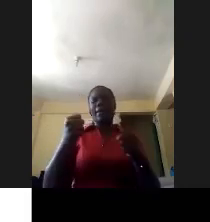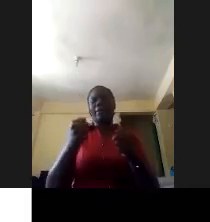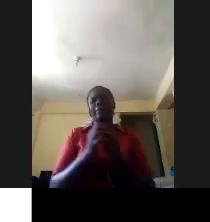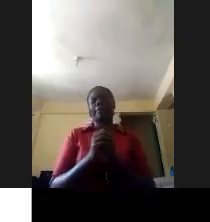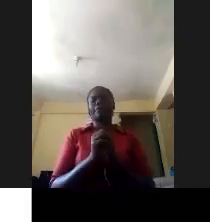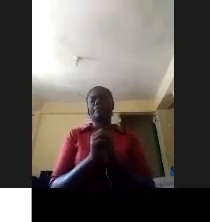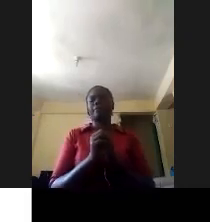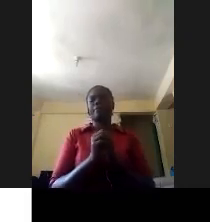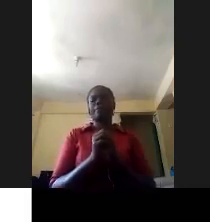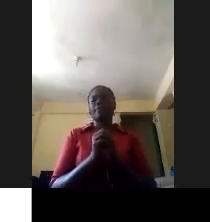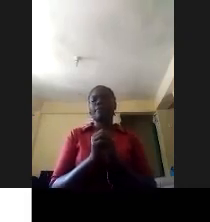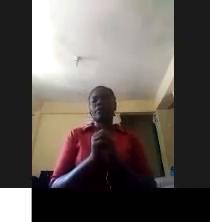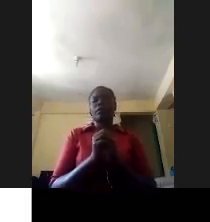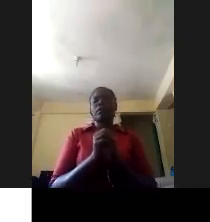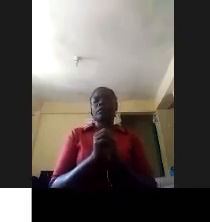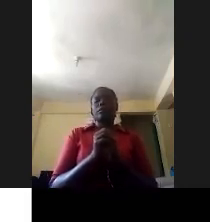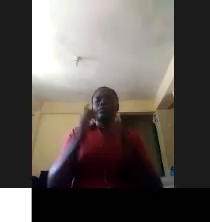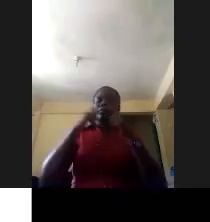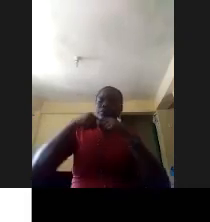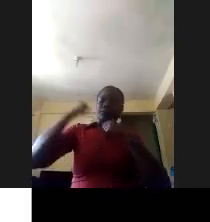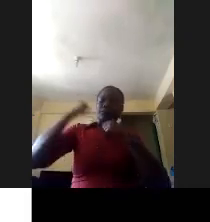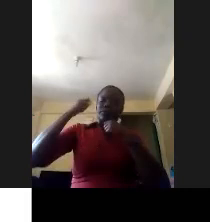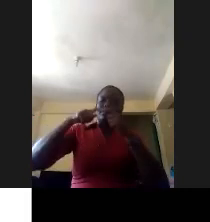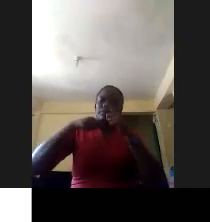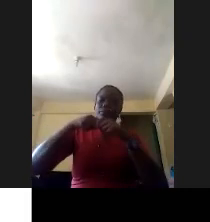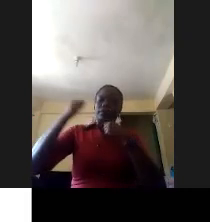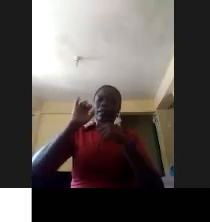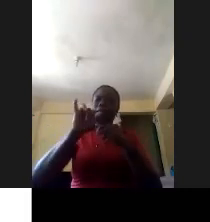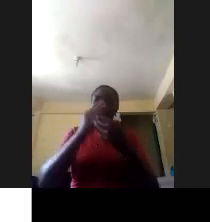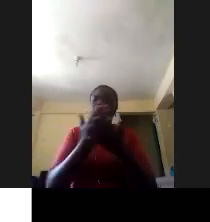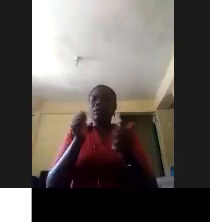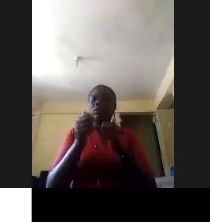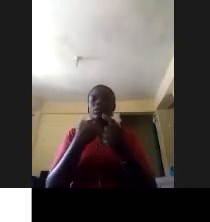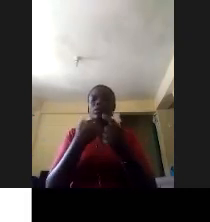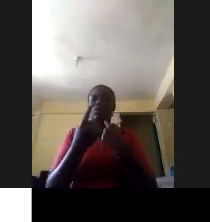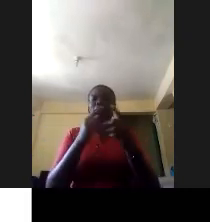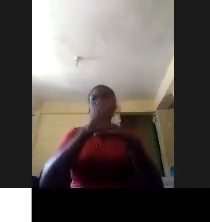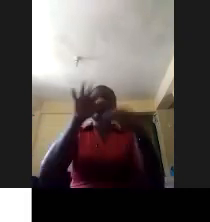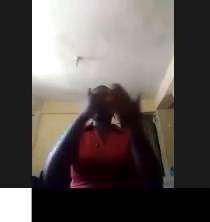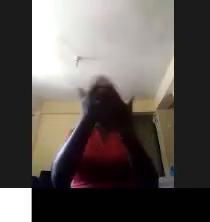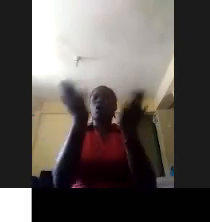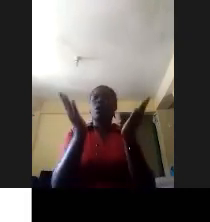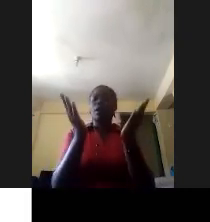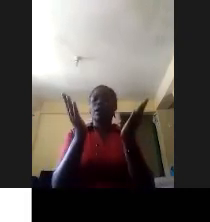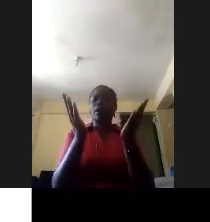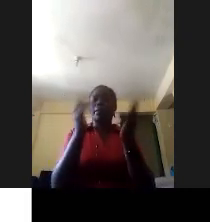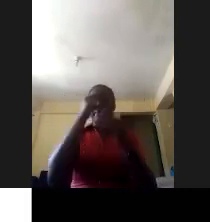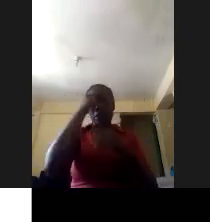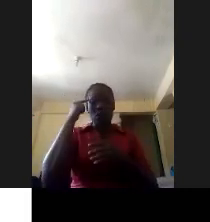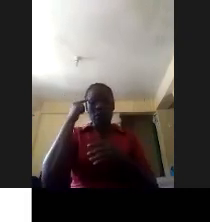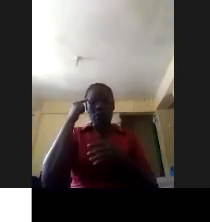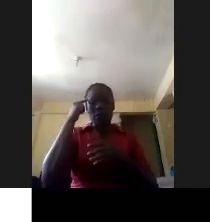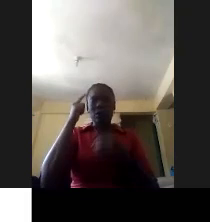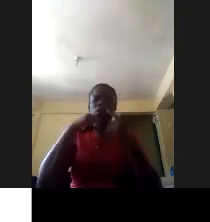And suicidality, this is something that I really wanted to discuss with you all, because the suicide can always